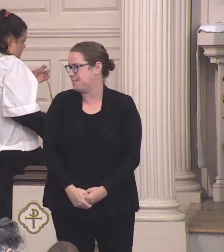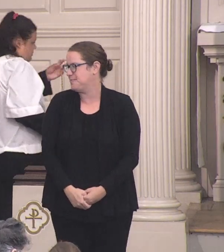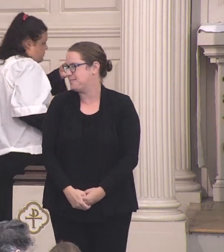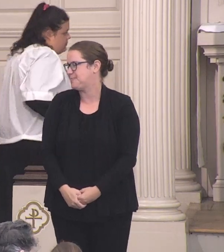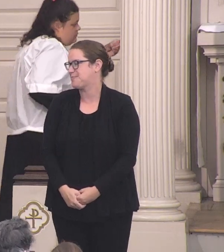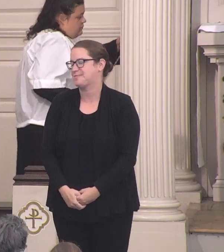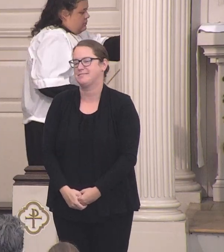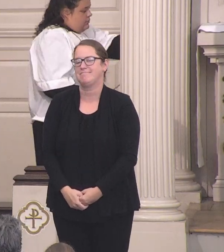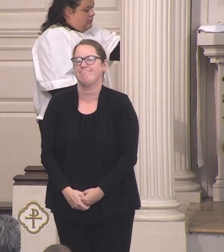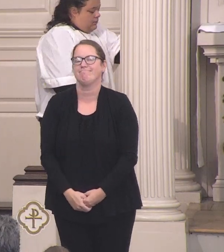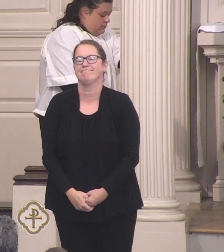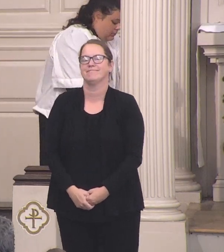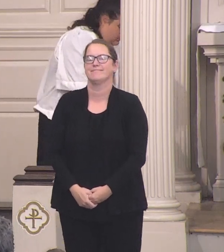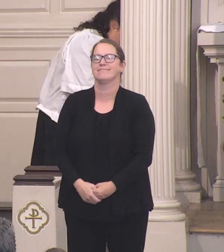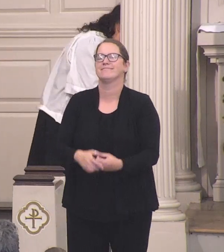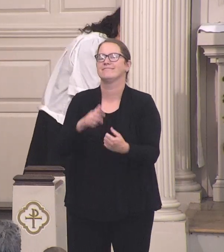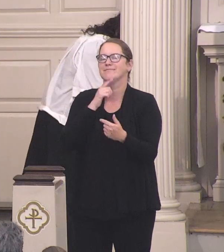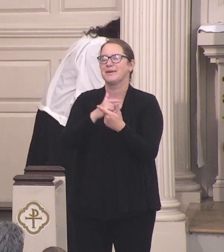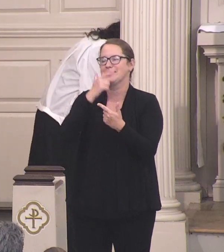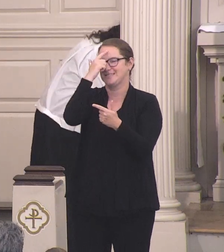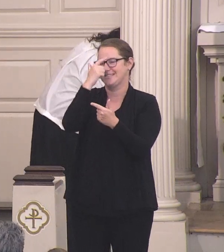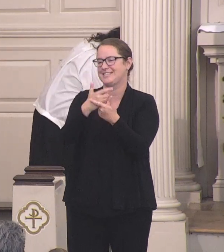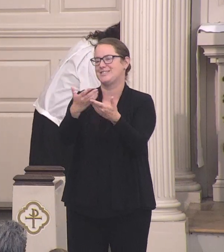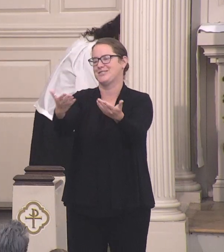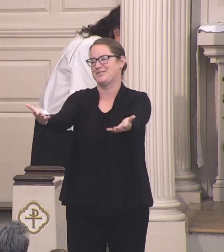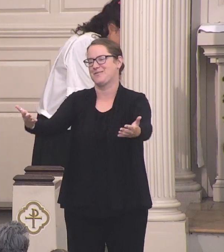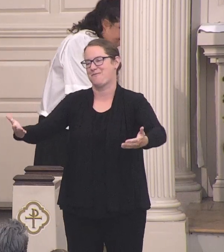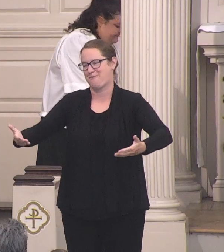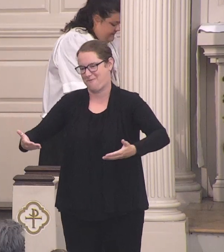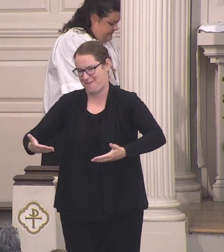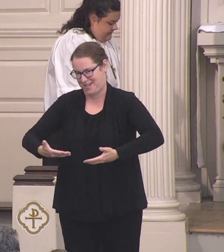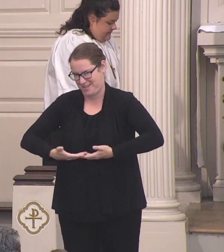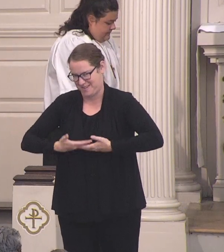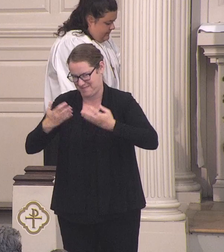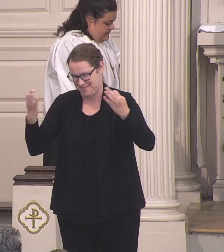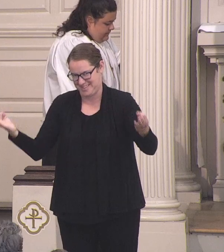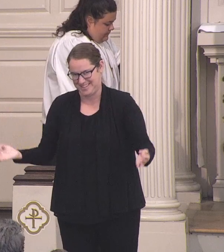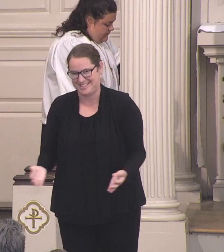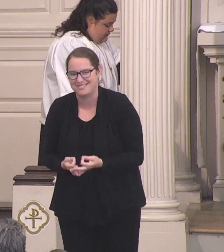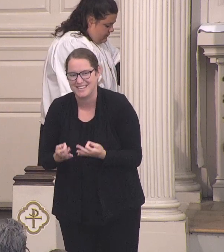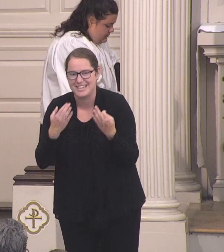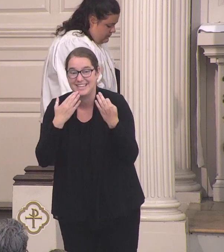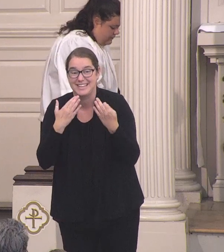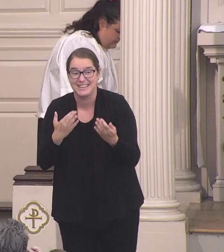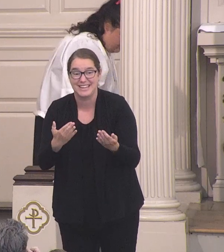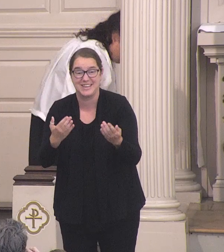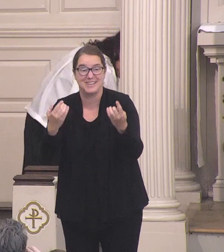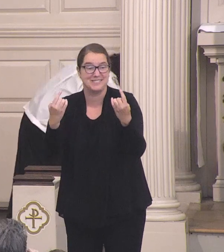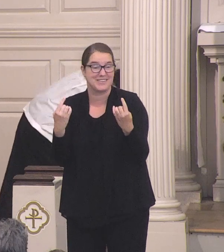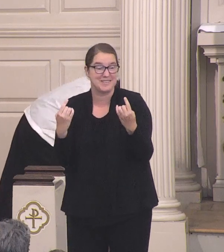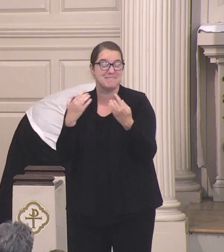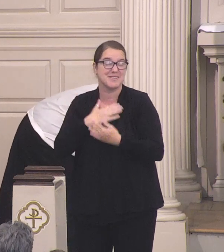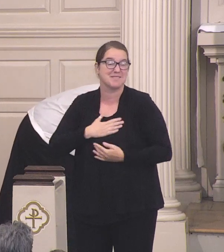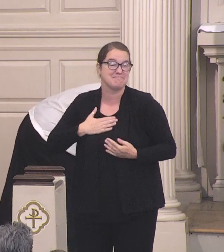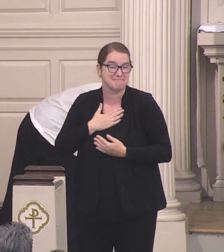My dear brothers and sisters, I warmly welcome you to this Mass and say thank you for coming.